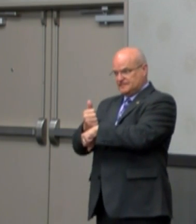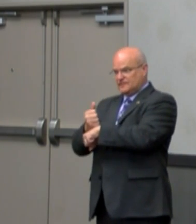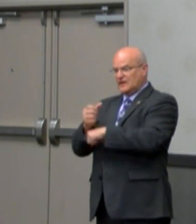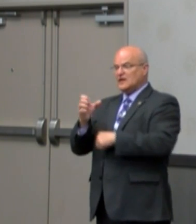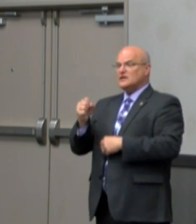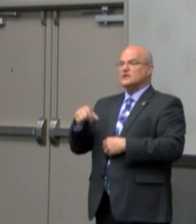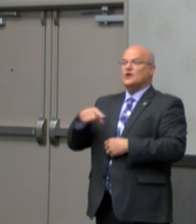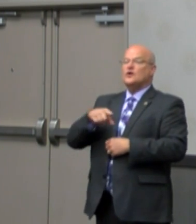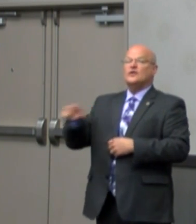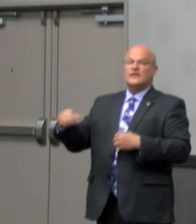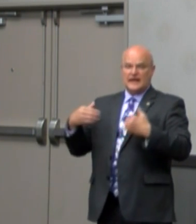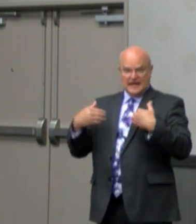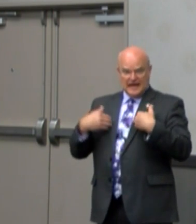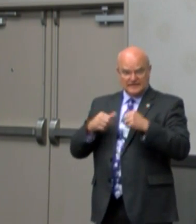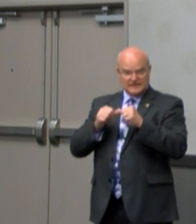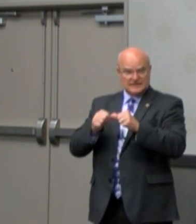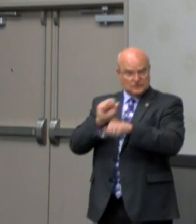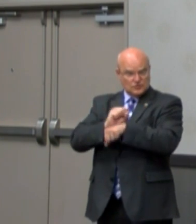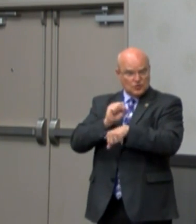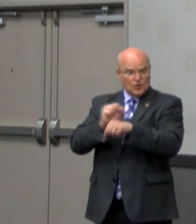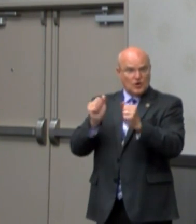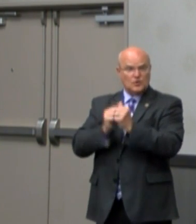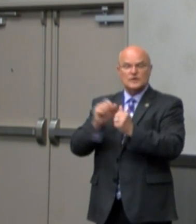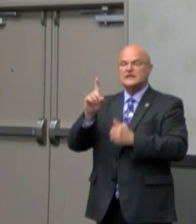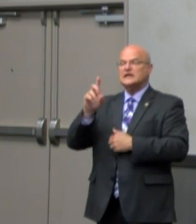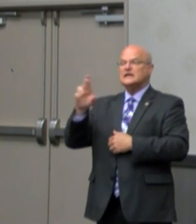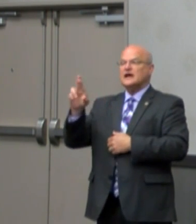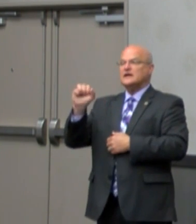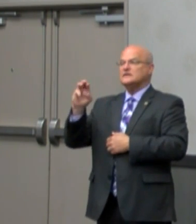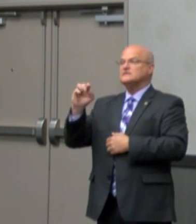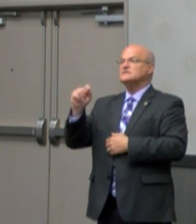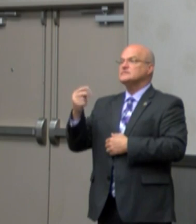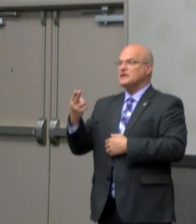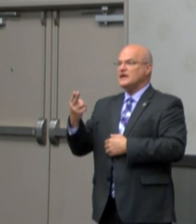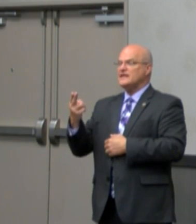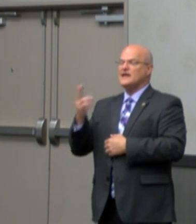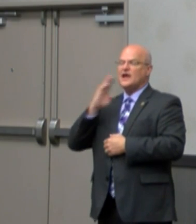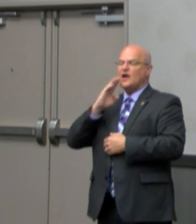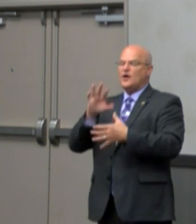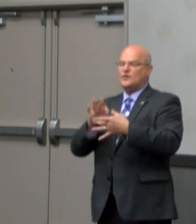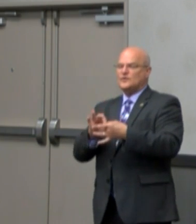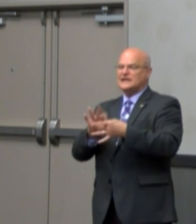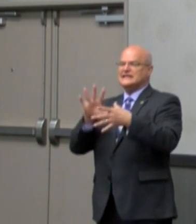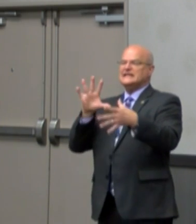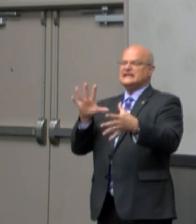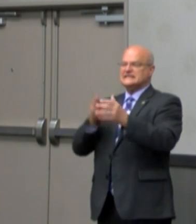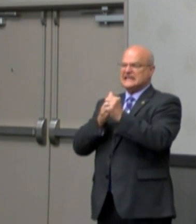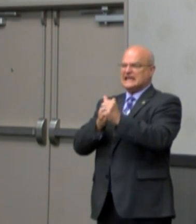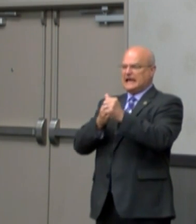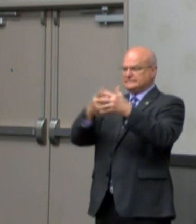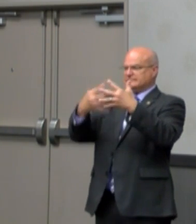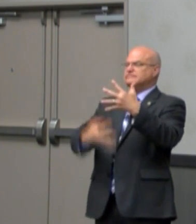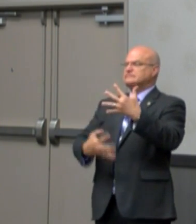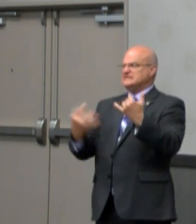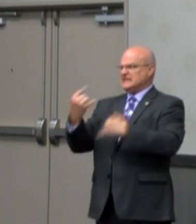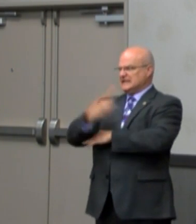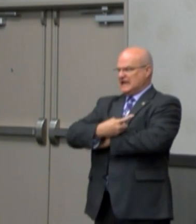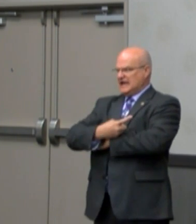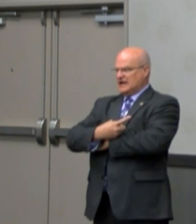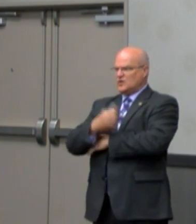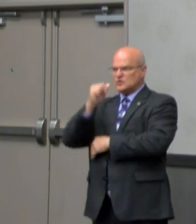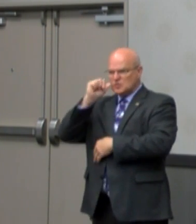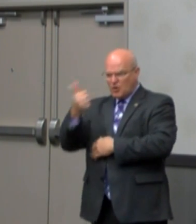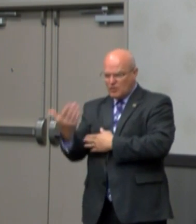And they're continuing to work with Dr. Smith. He'll be releasing the guidance late today or